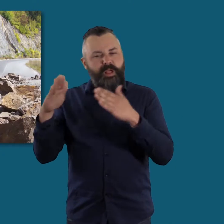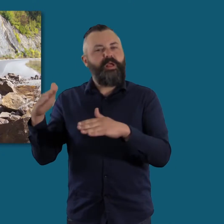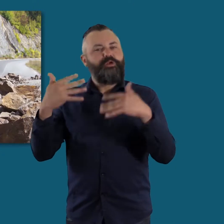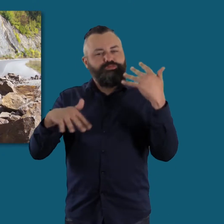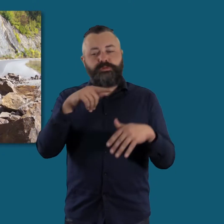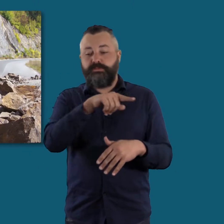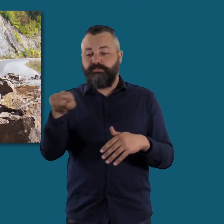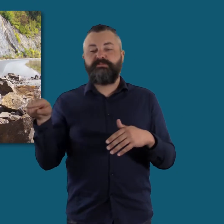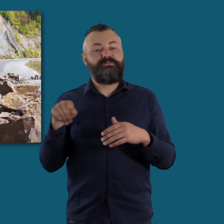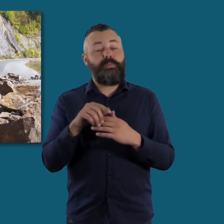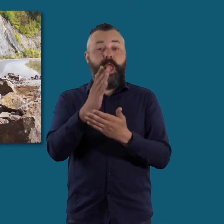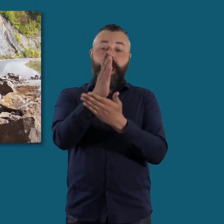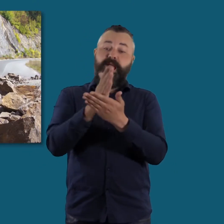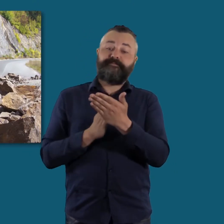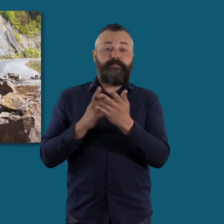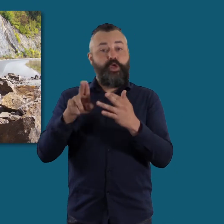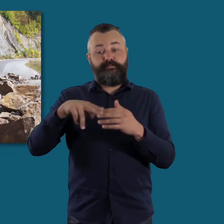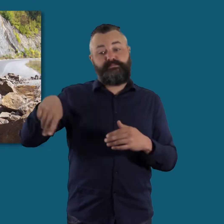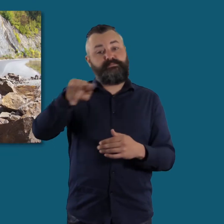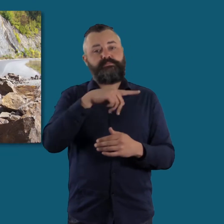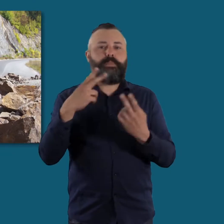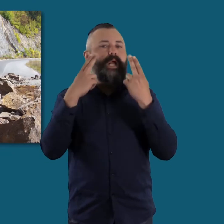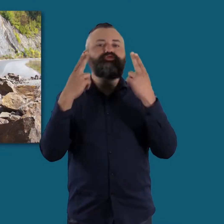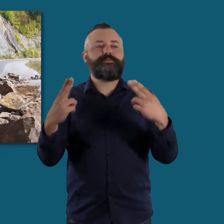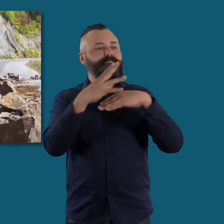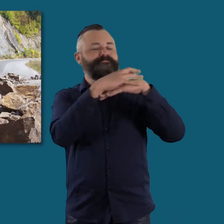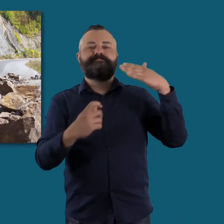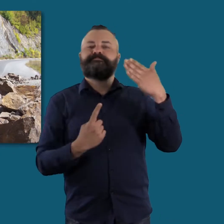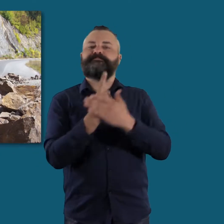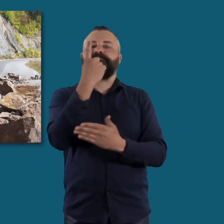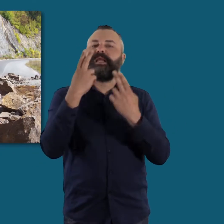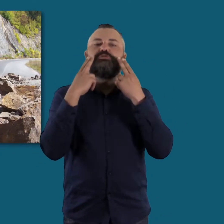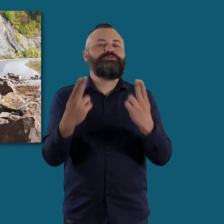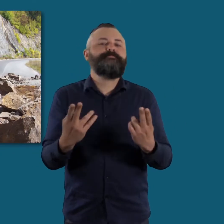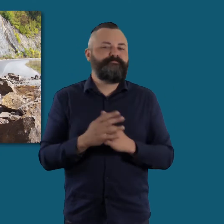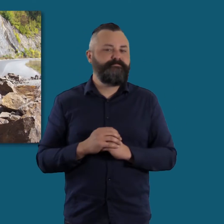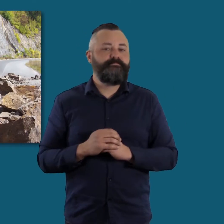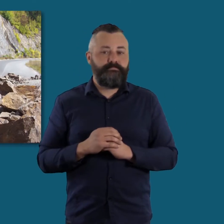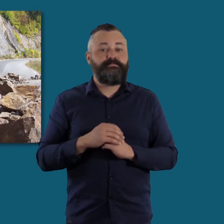almost half of those causing death and injury can be attributed to human activity.